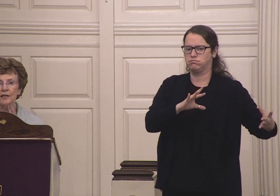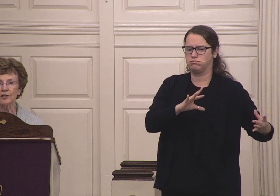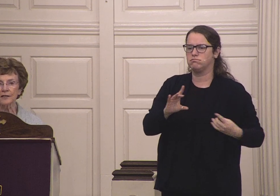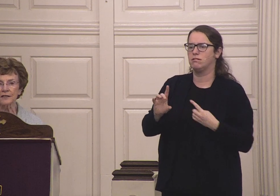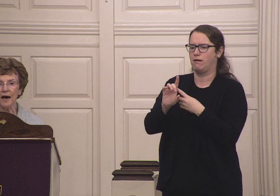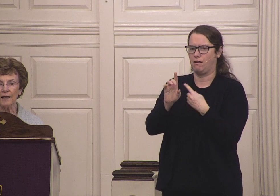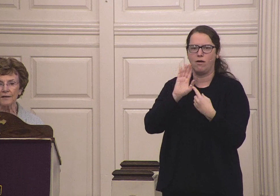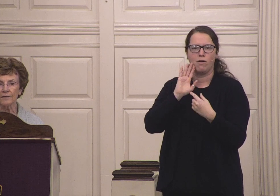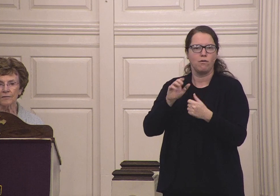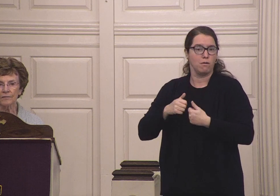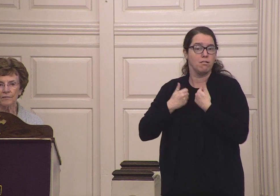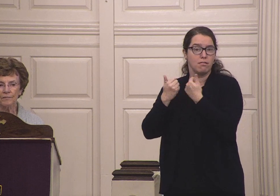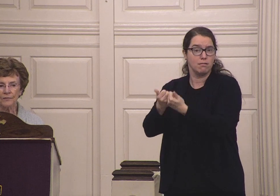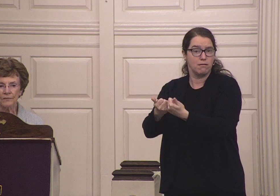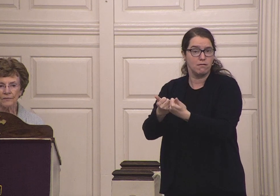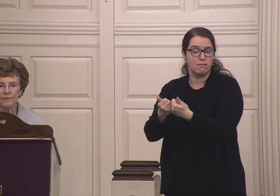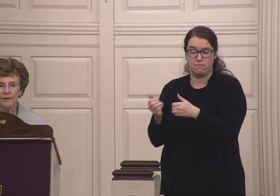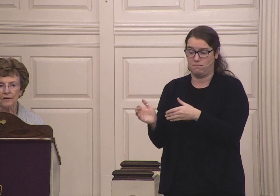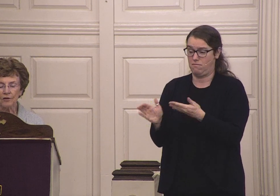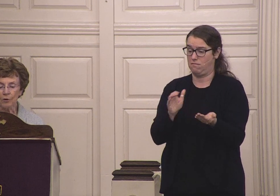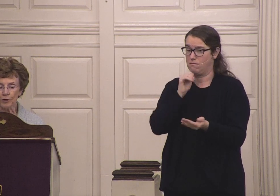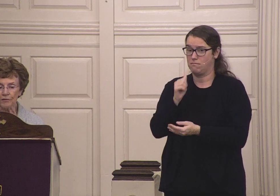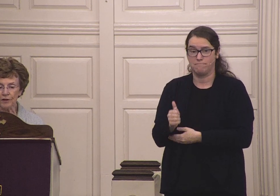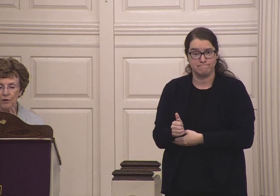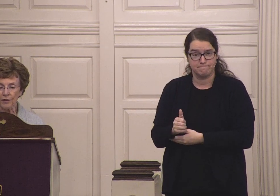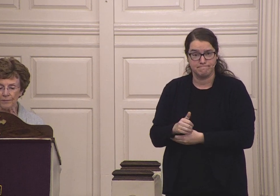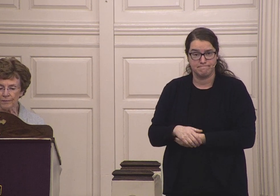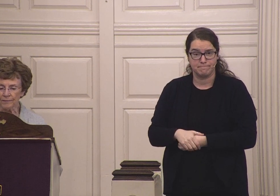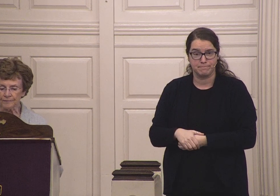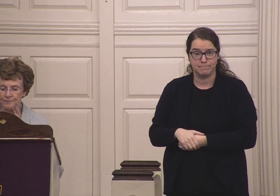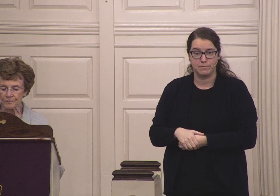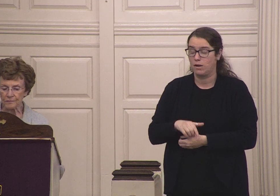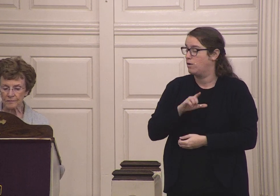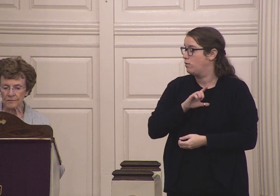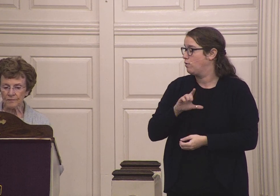He shall not die. The word of the Lord.